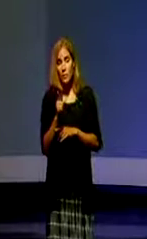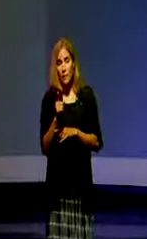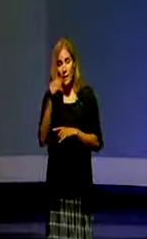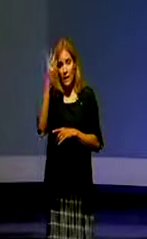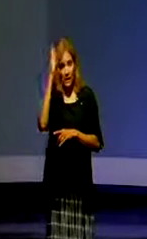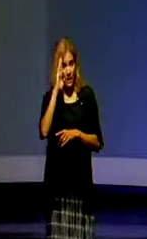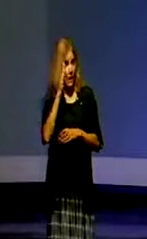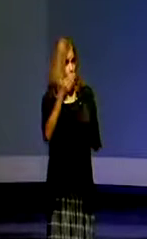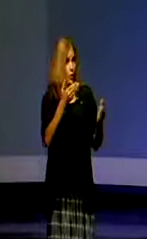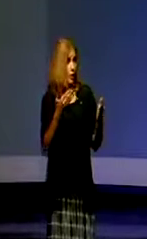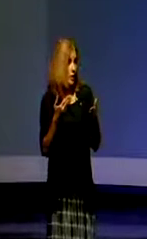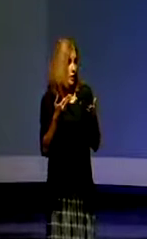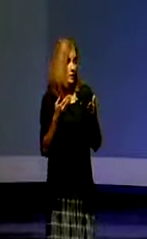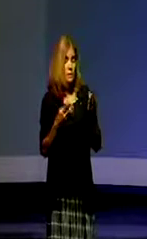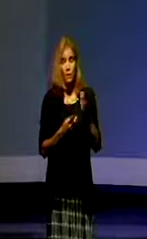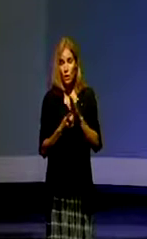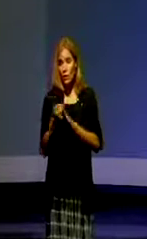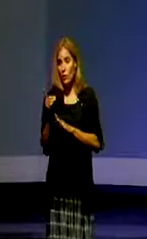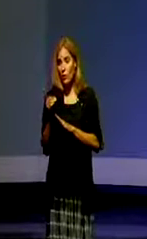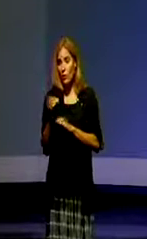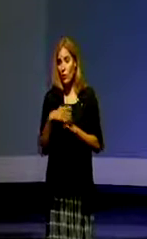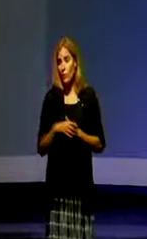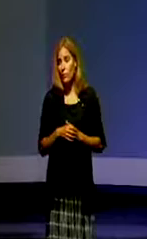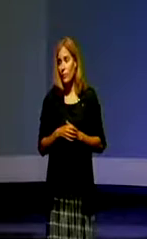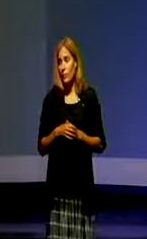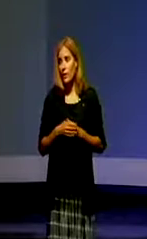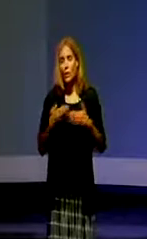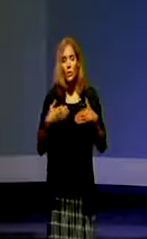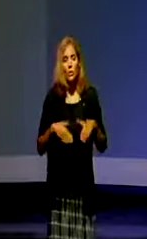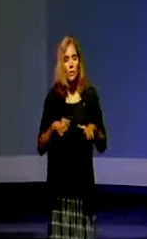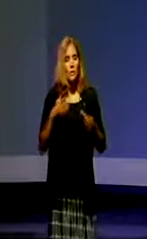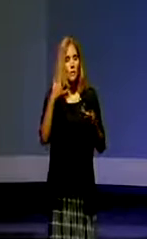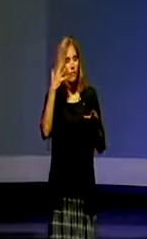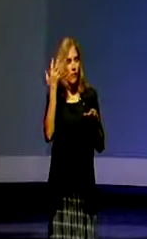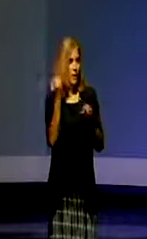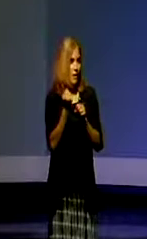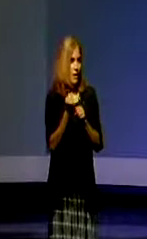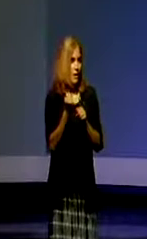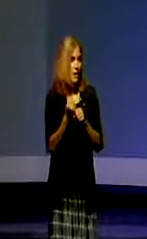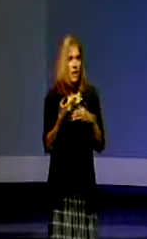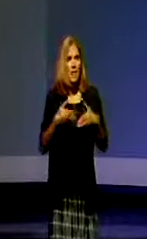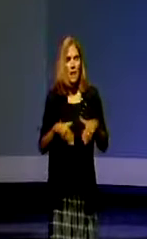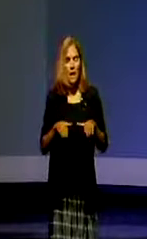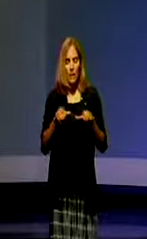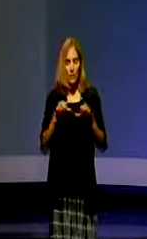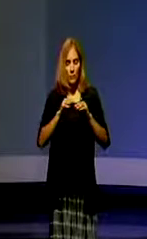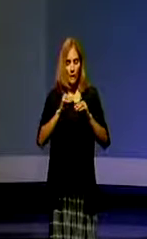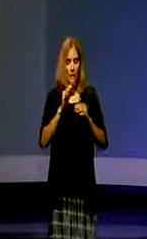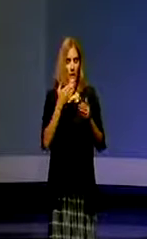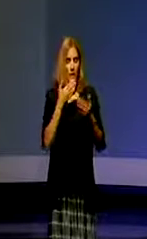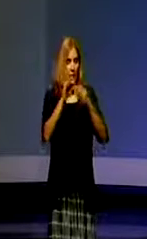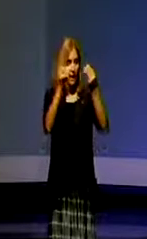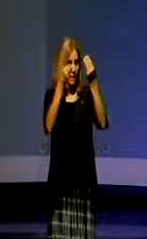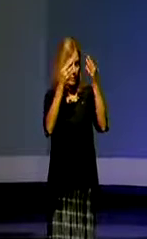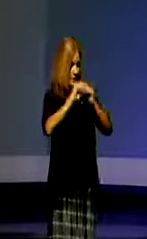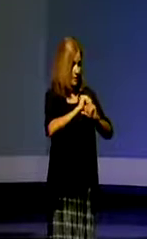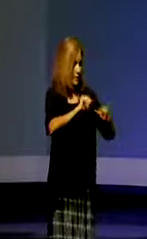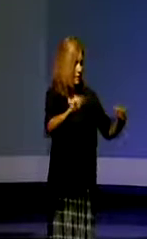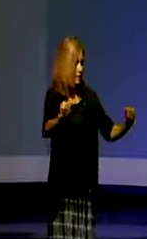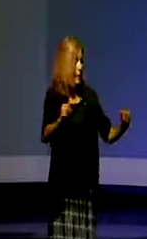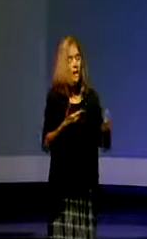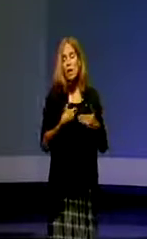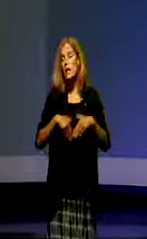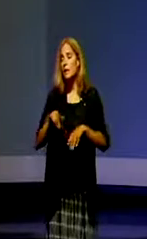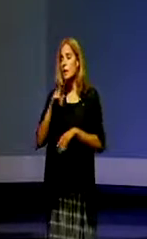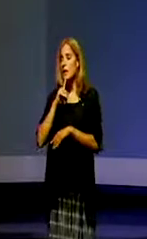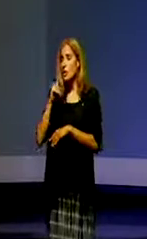God who brings the growth. So let's be faithful. Let's plant the gospel seeds. Let's